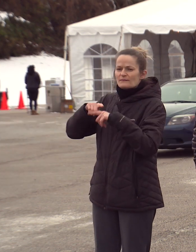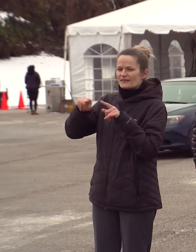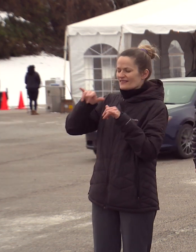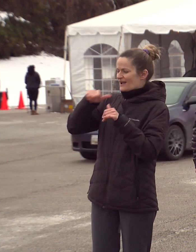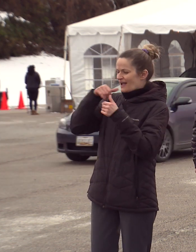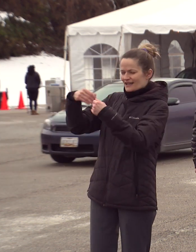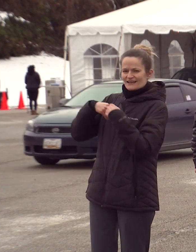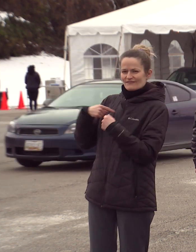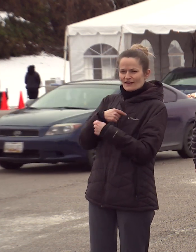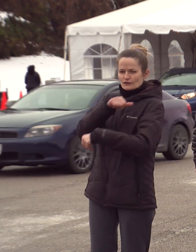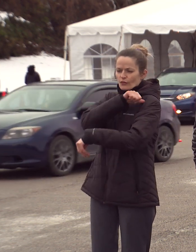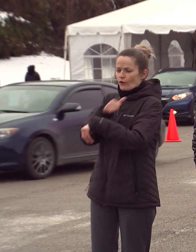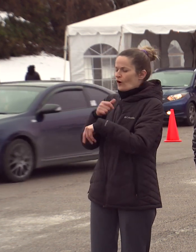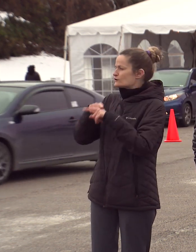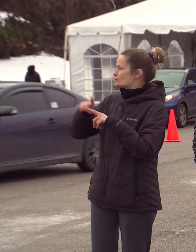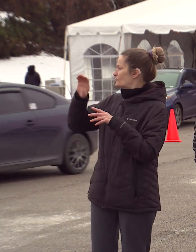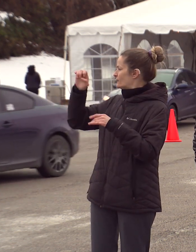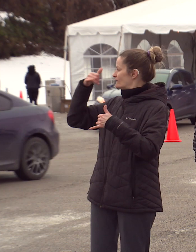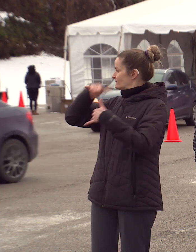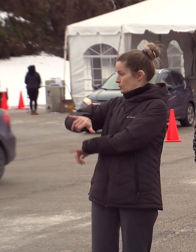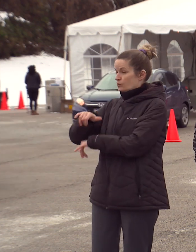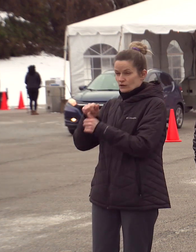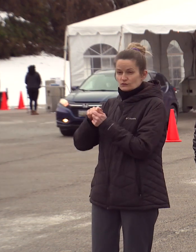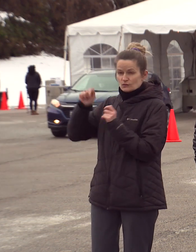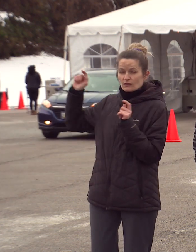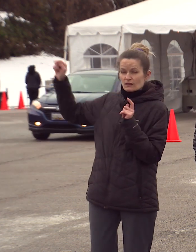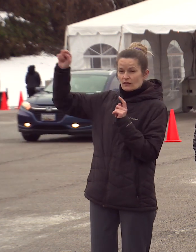especially those who we love. Dr. D?